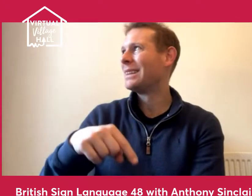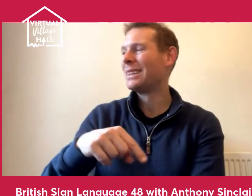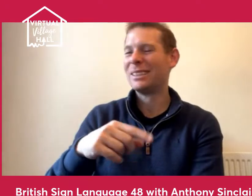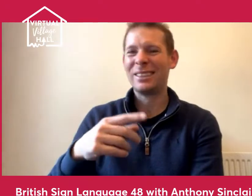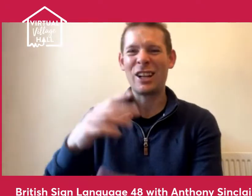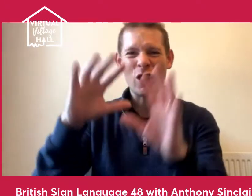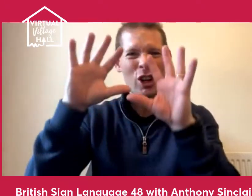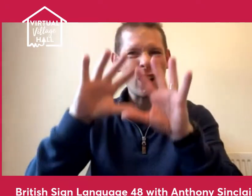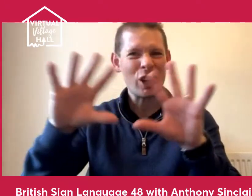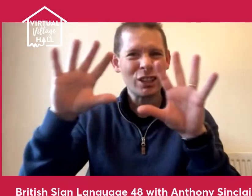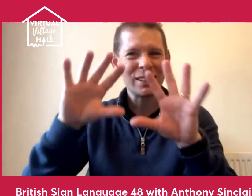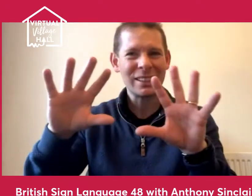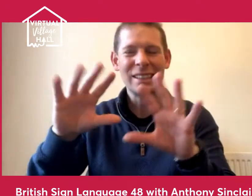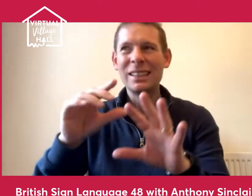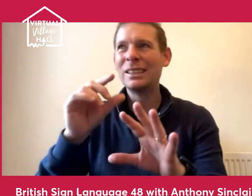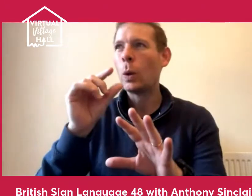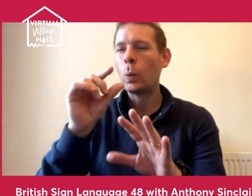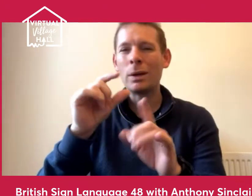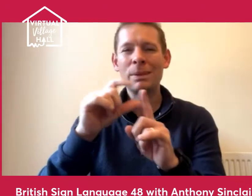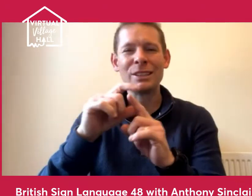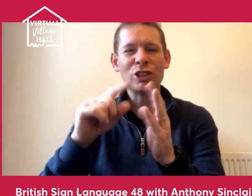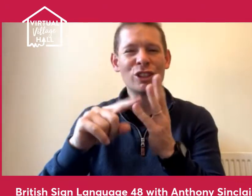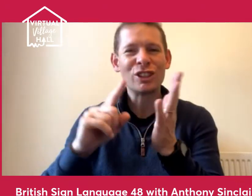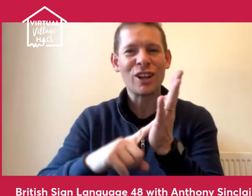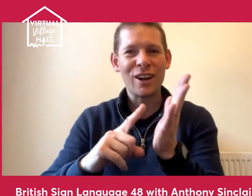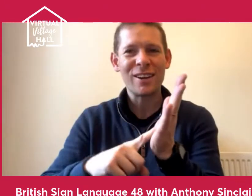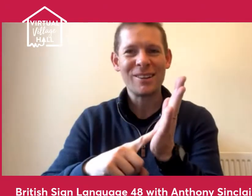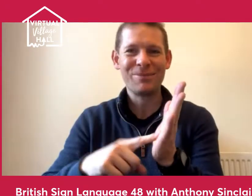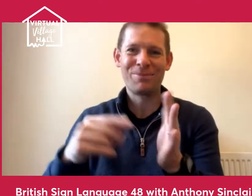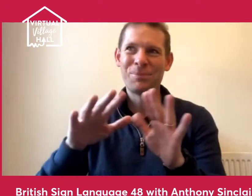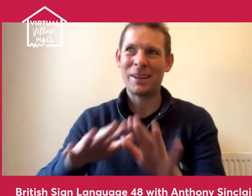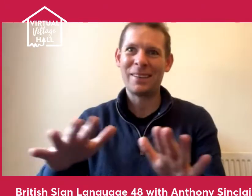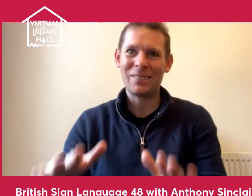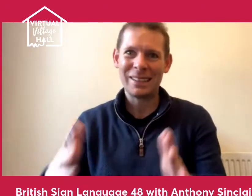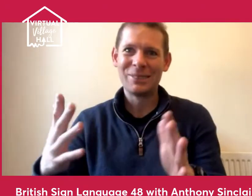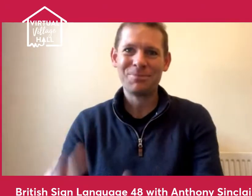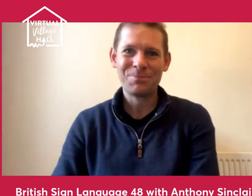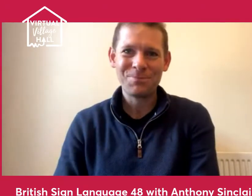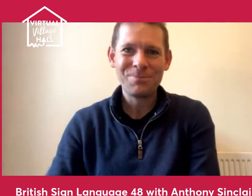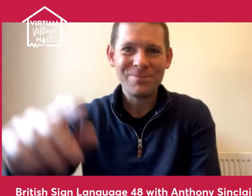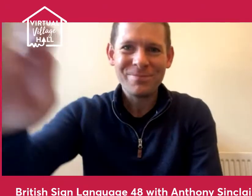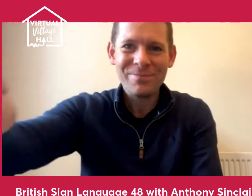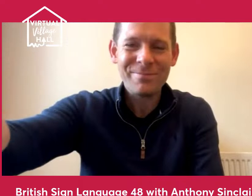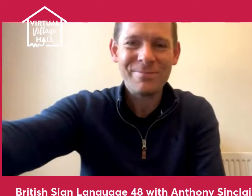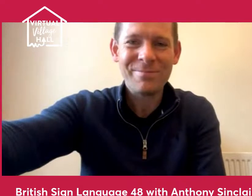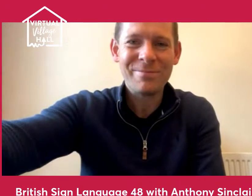today. In Belfast, we've got cloudy weather. It's a bit dull as usual.